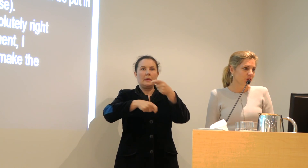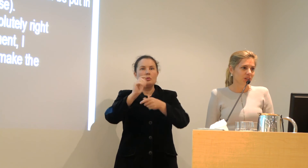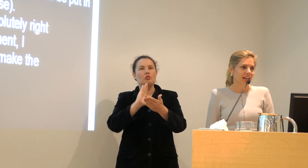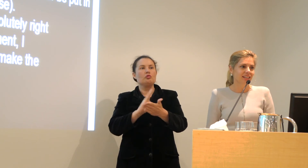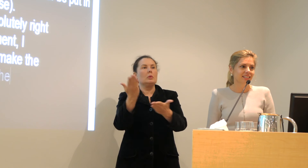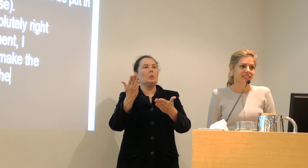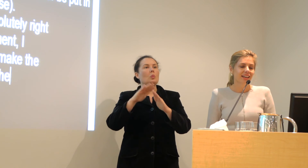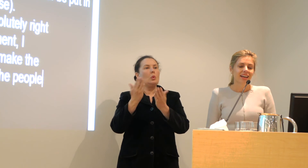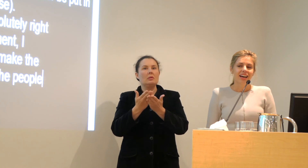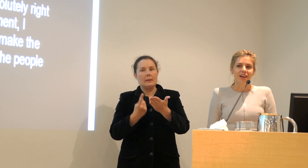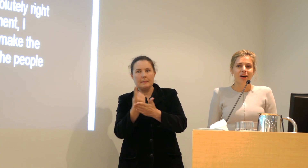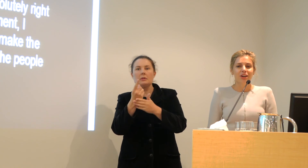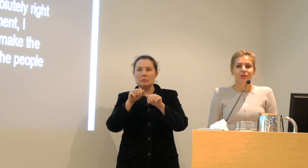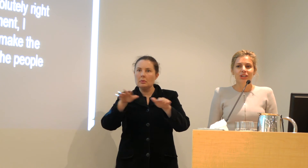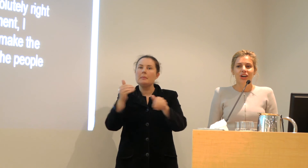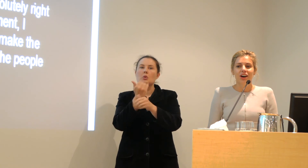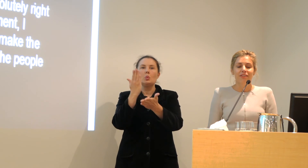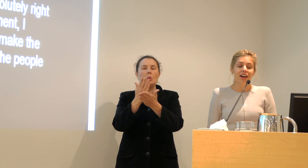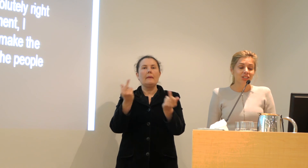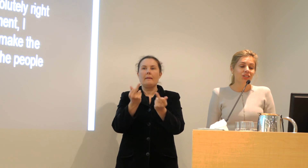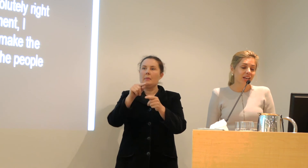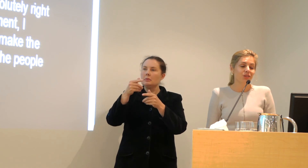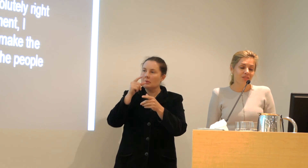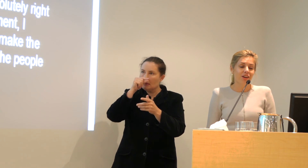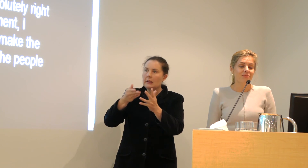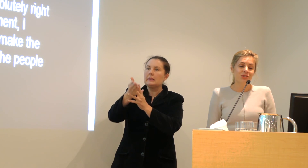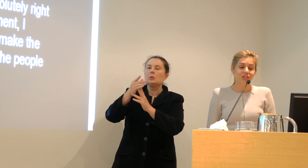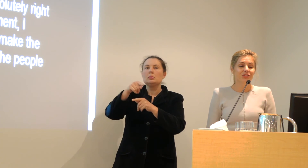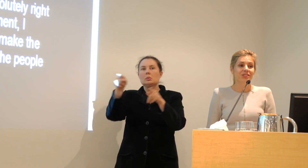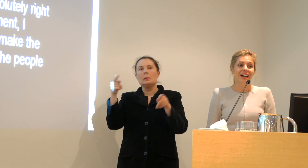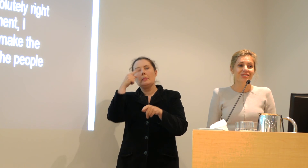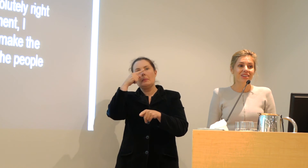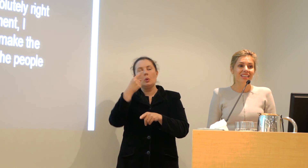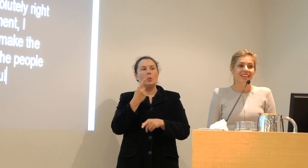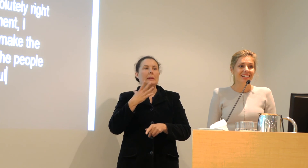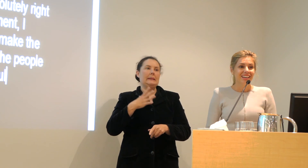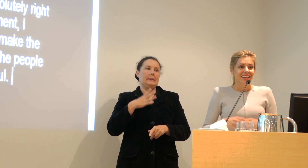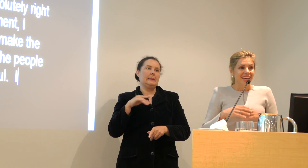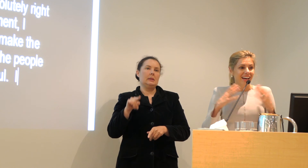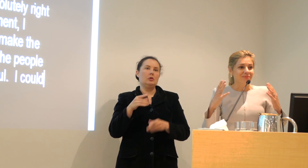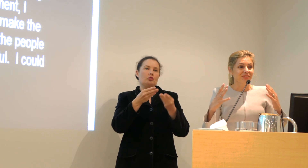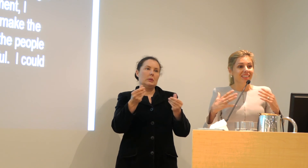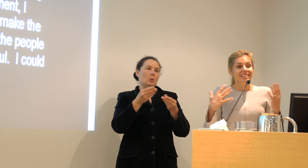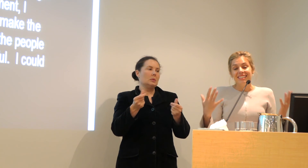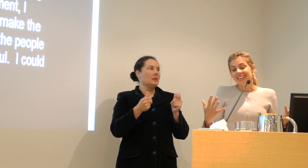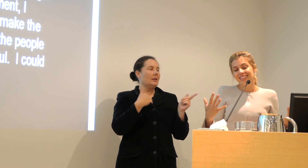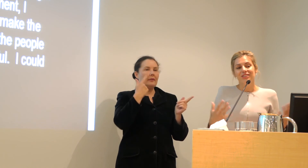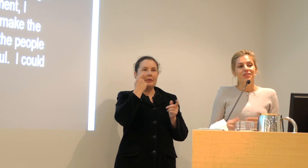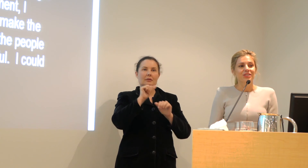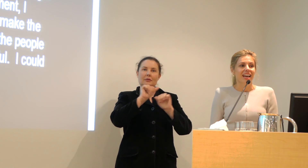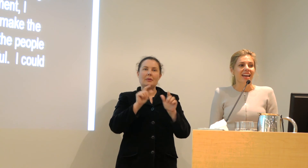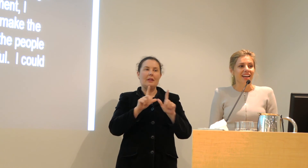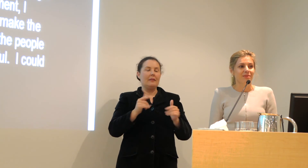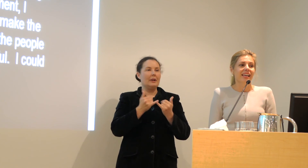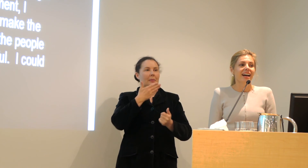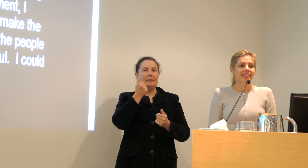people who need it. I find your language very beautiful. I could really see it